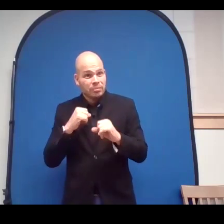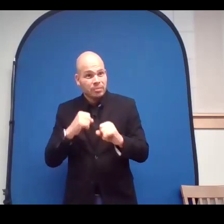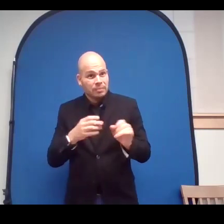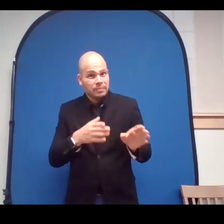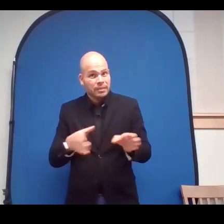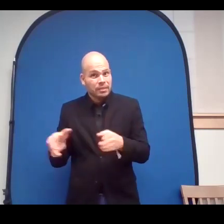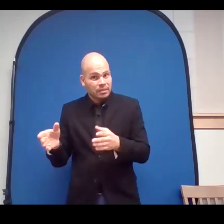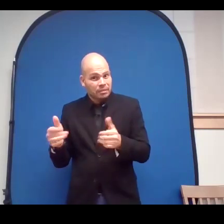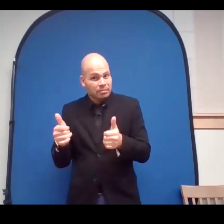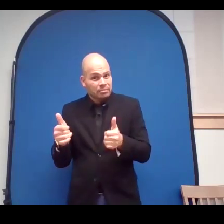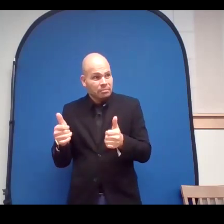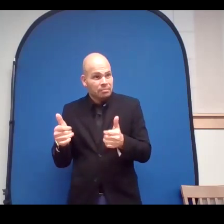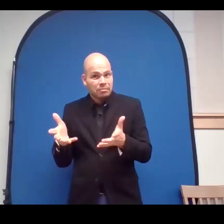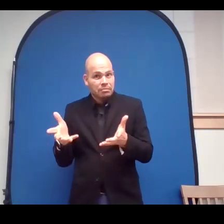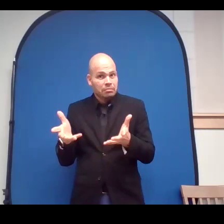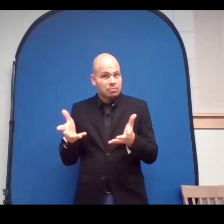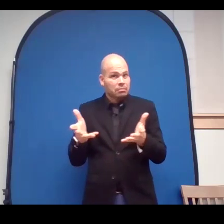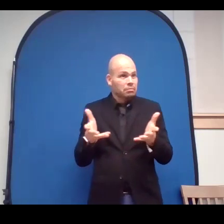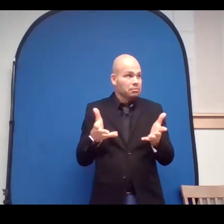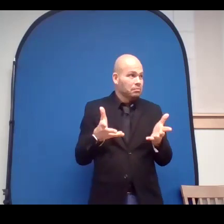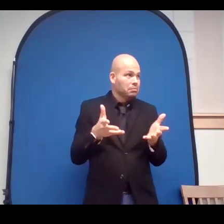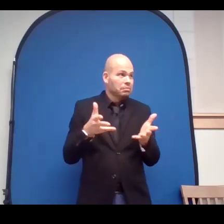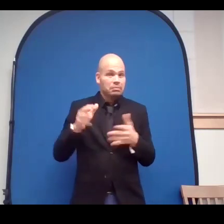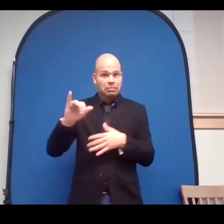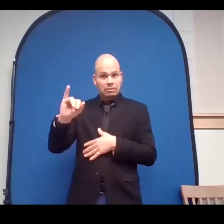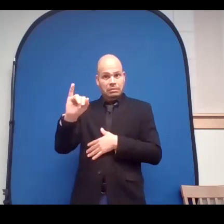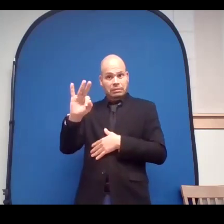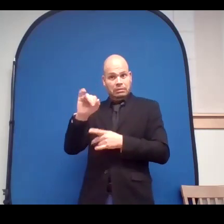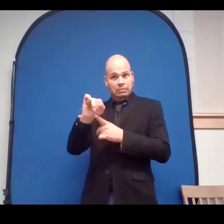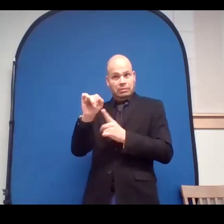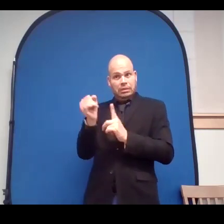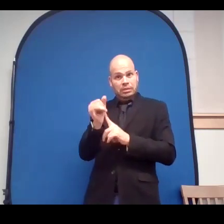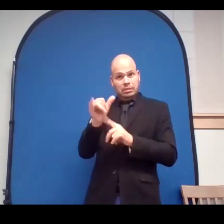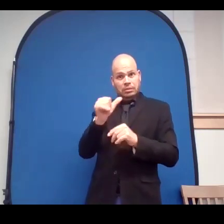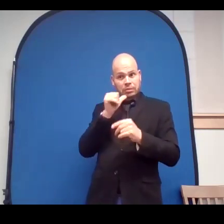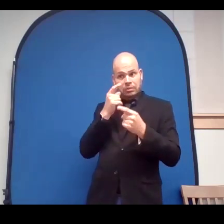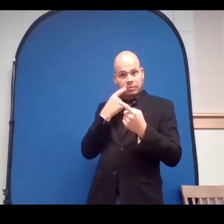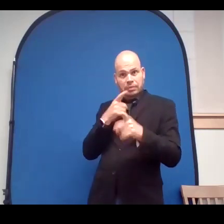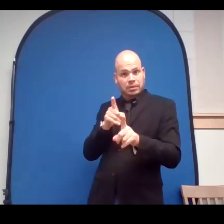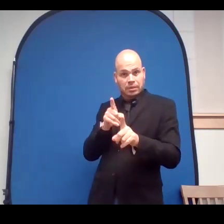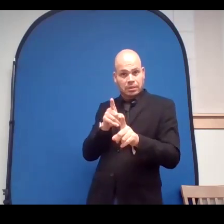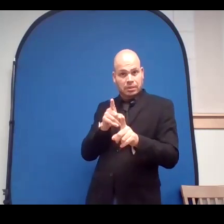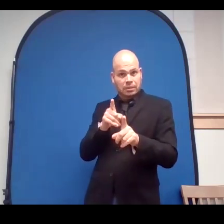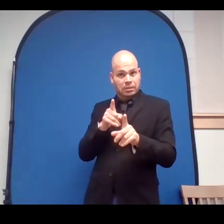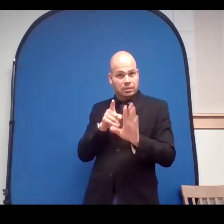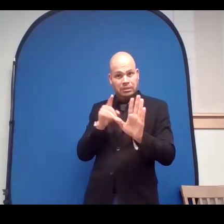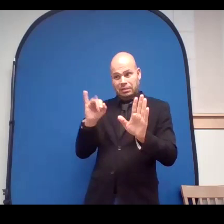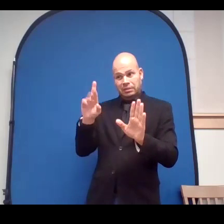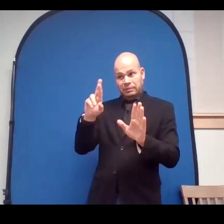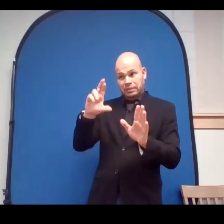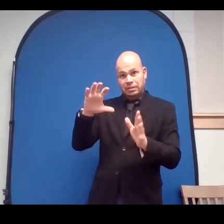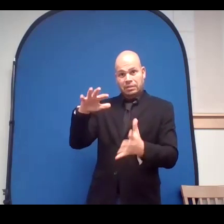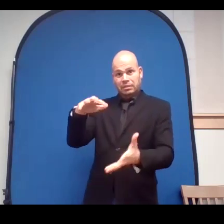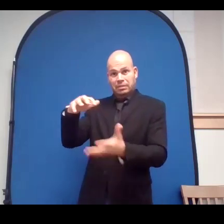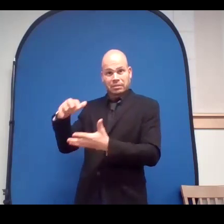that for some reason, if he was unable to, he wanted the weapons back, and they didn't think that they would be contacting, because it's outside of the Army's